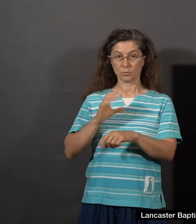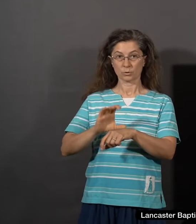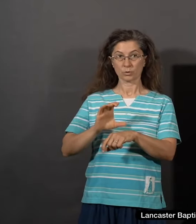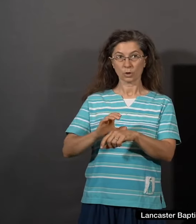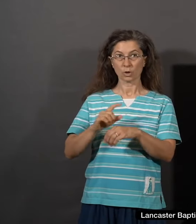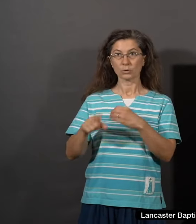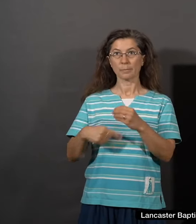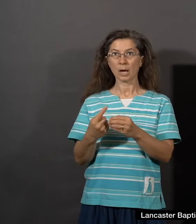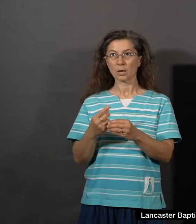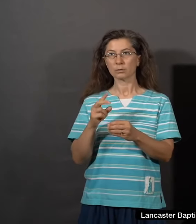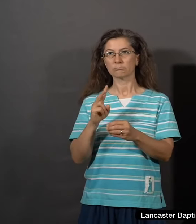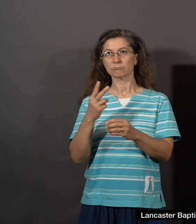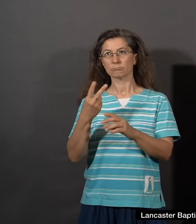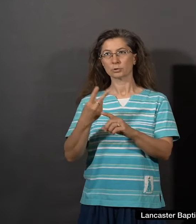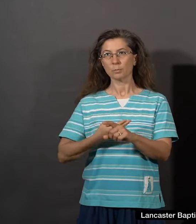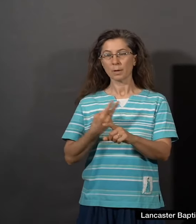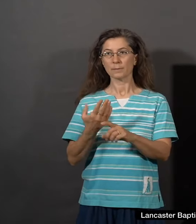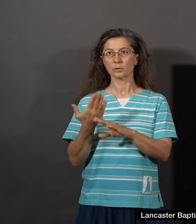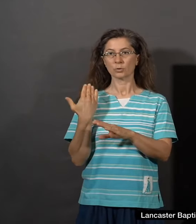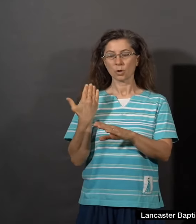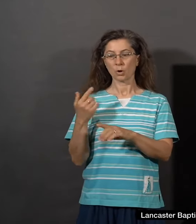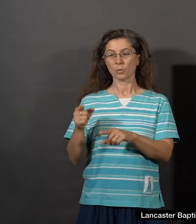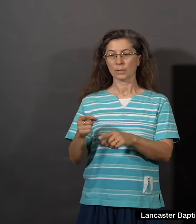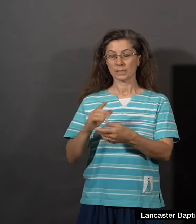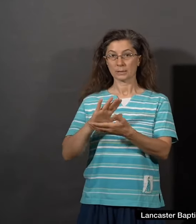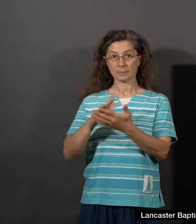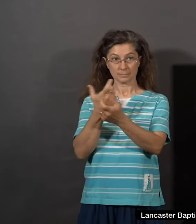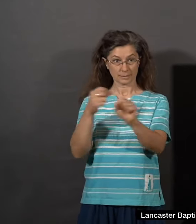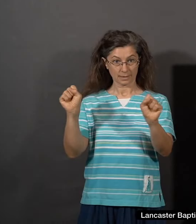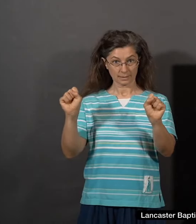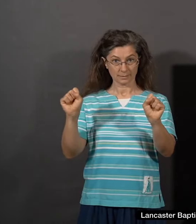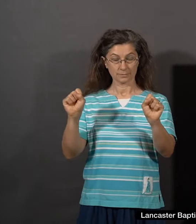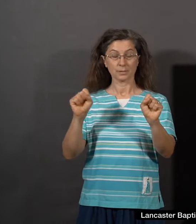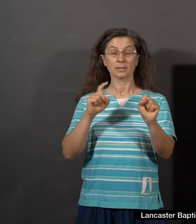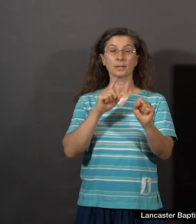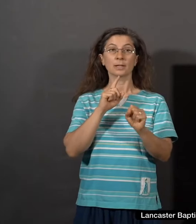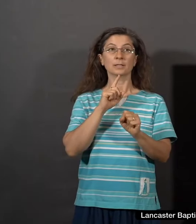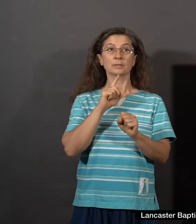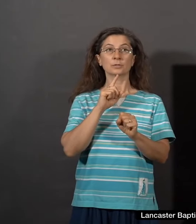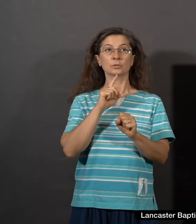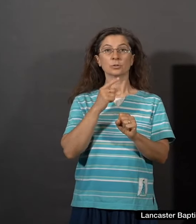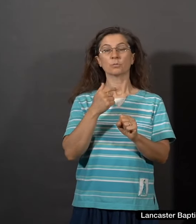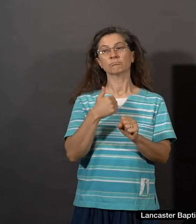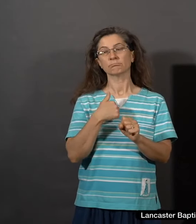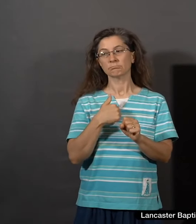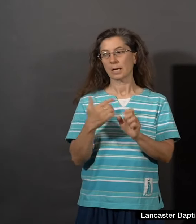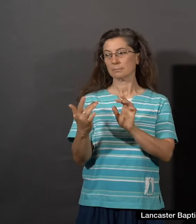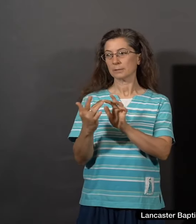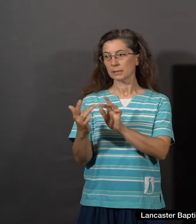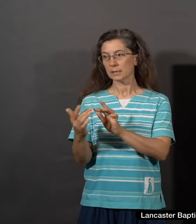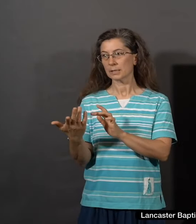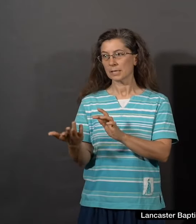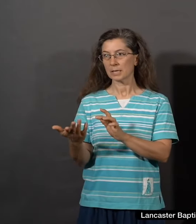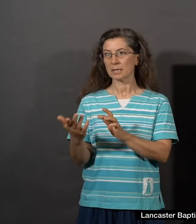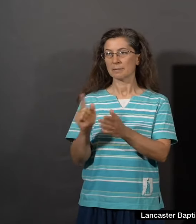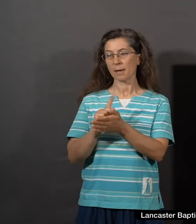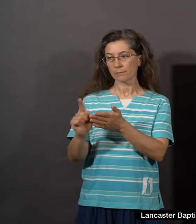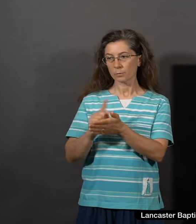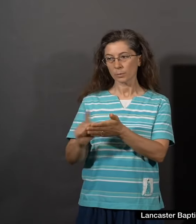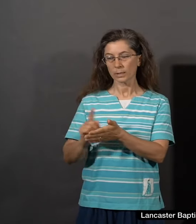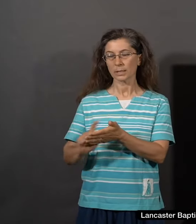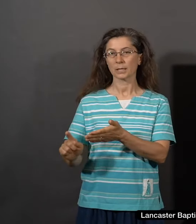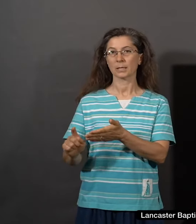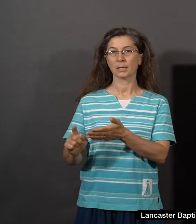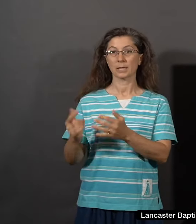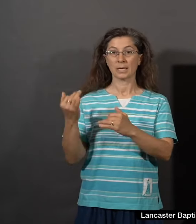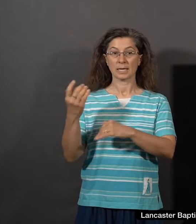i really believe that he was very sincere we have uh stayed in touch probably twice a week since then and